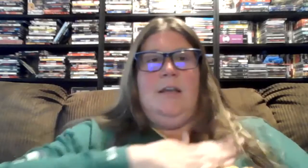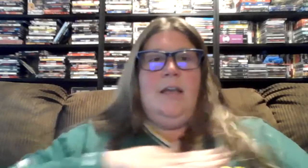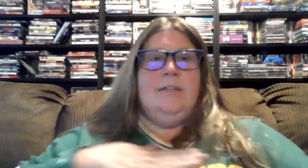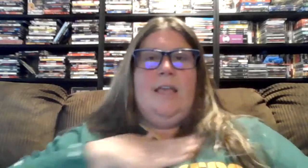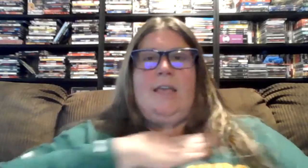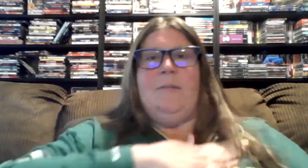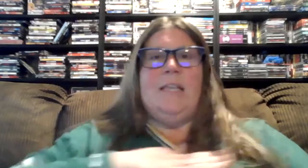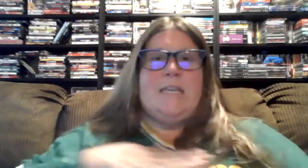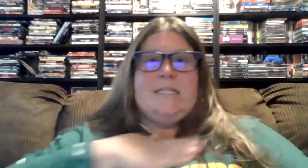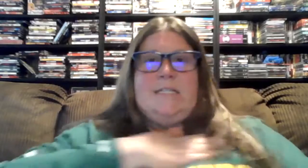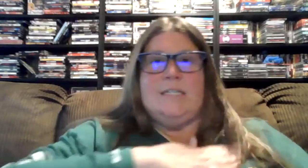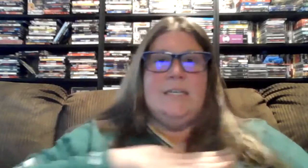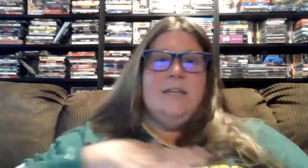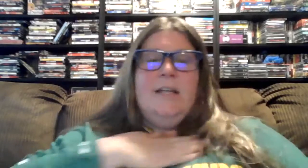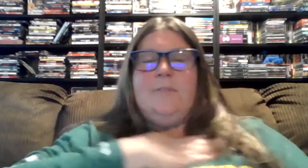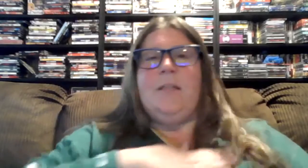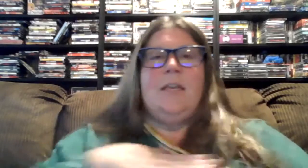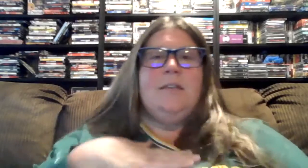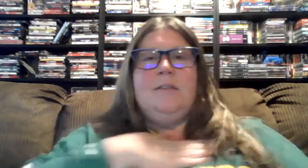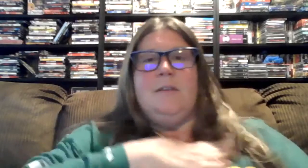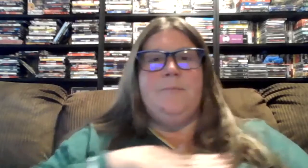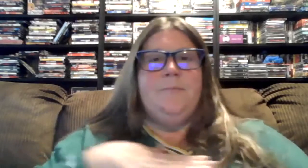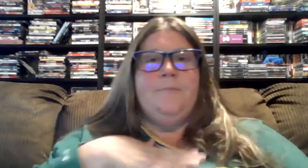and saying please. That's please.